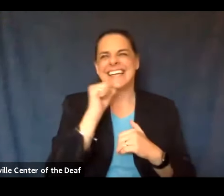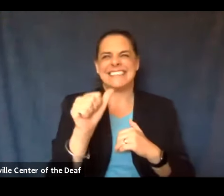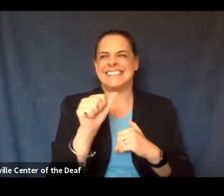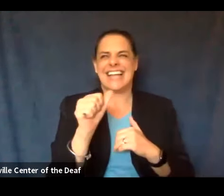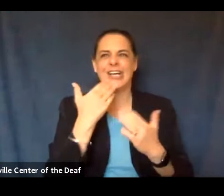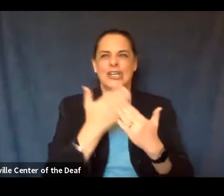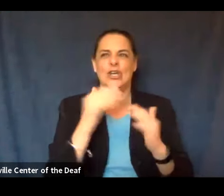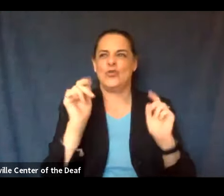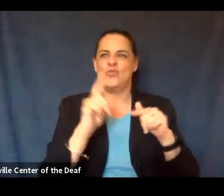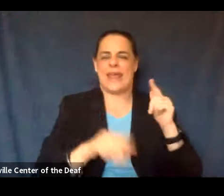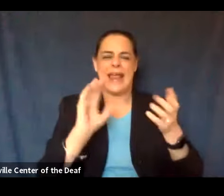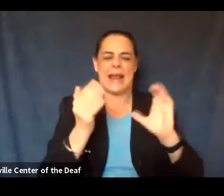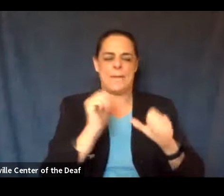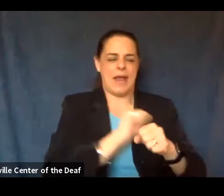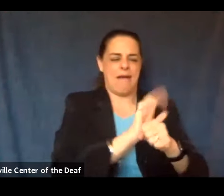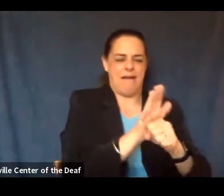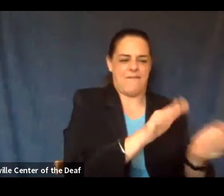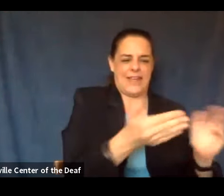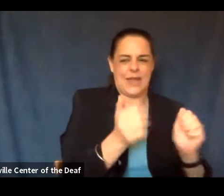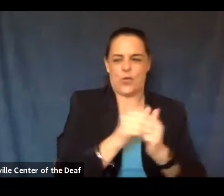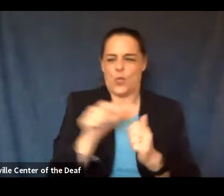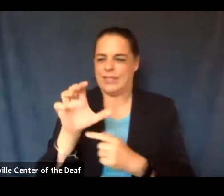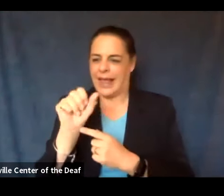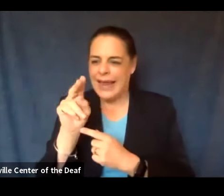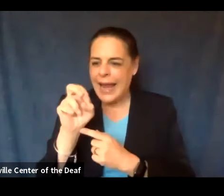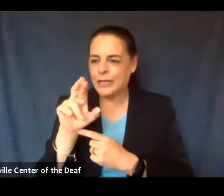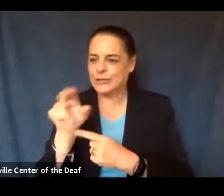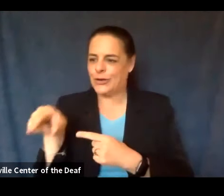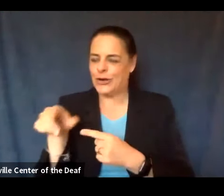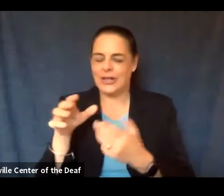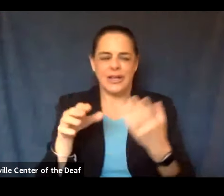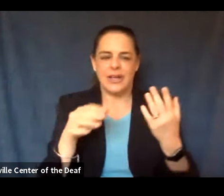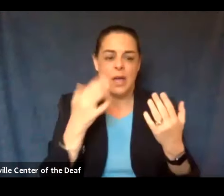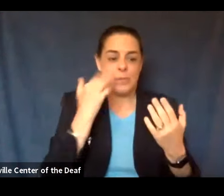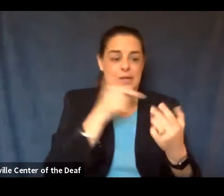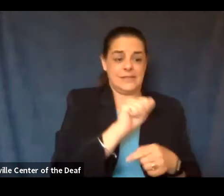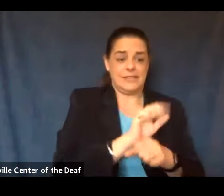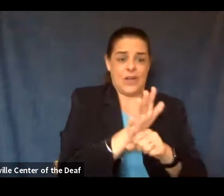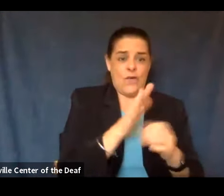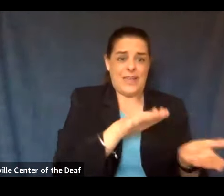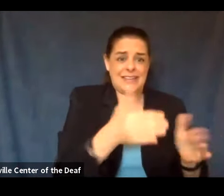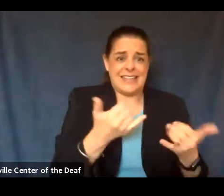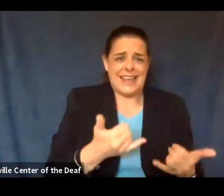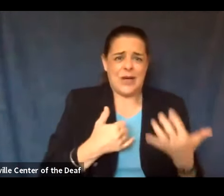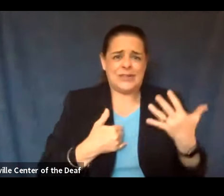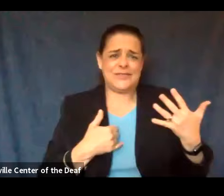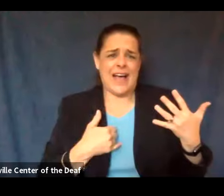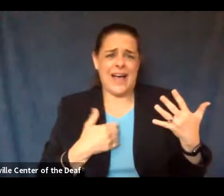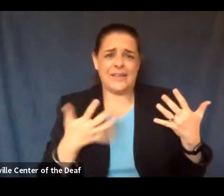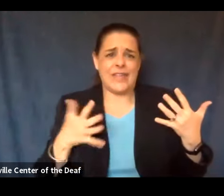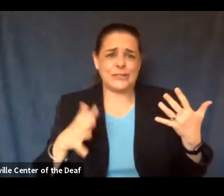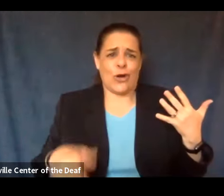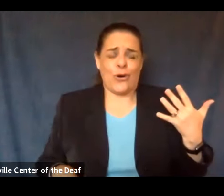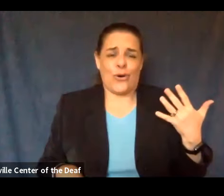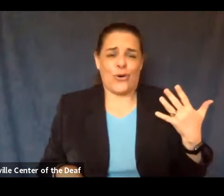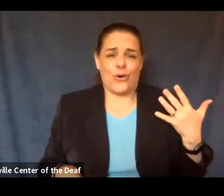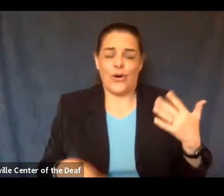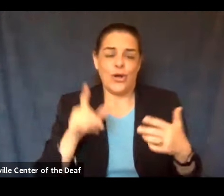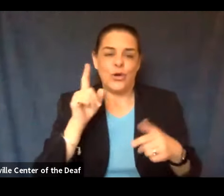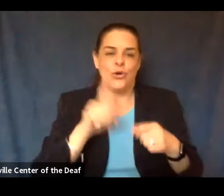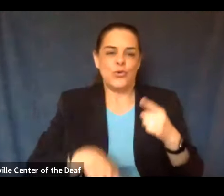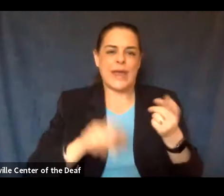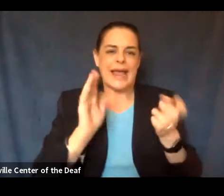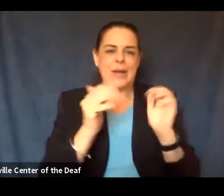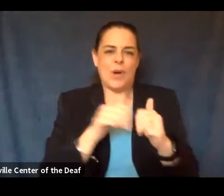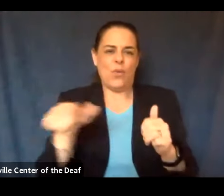our COVID-19 deaths are only 5 at this time. So it's really, there's no way to compare it to